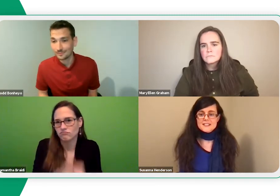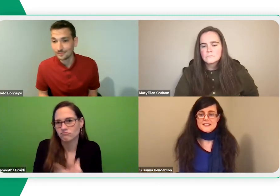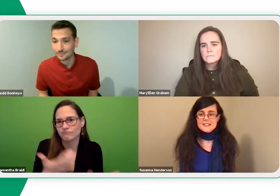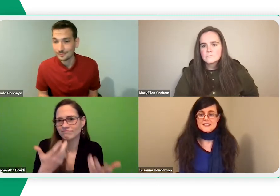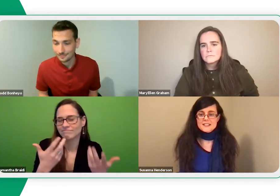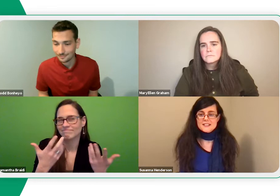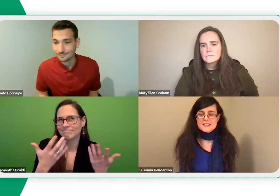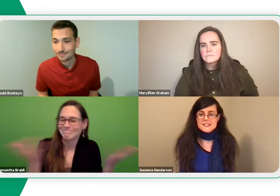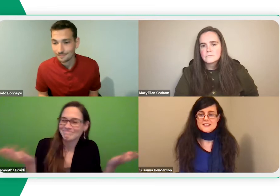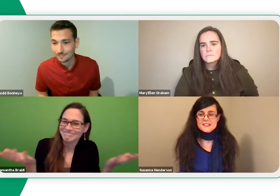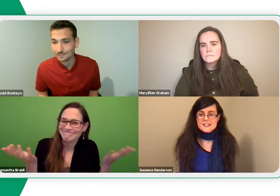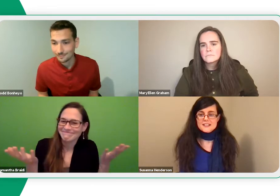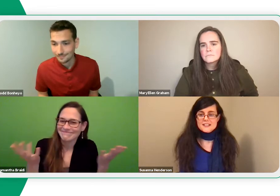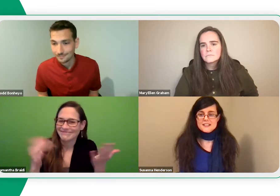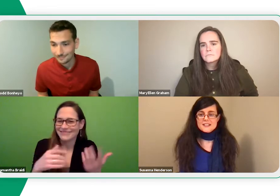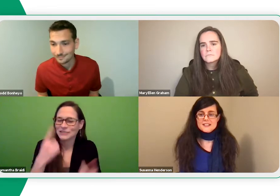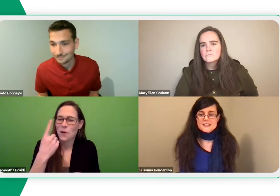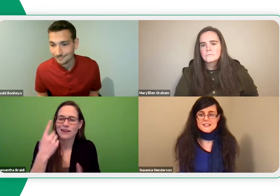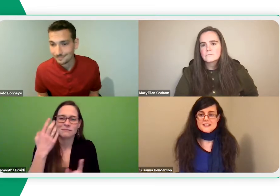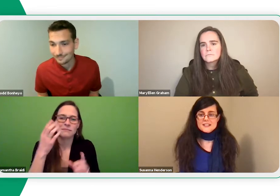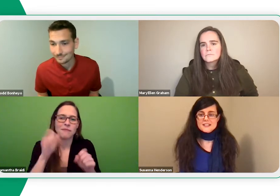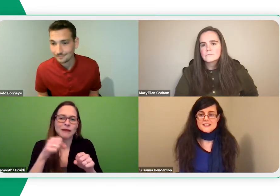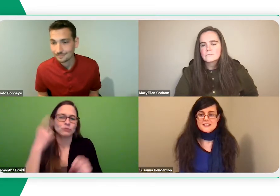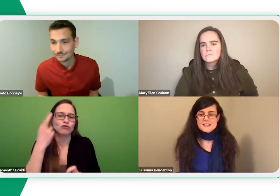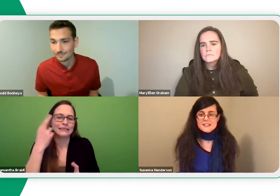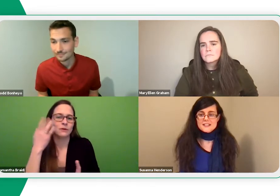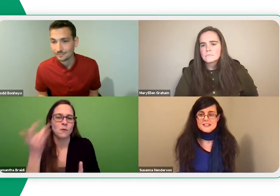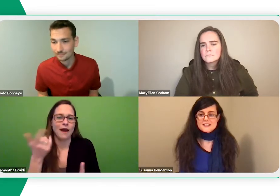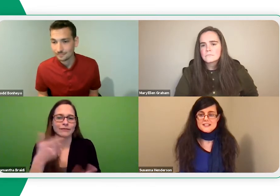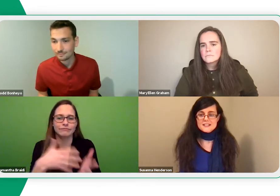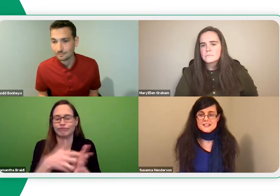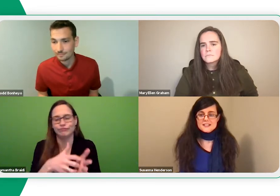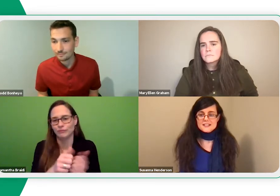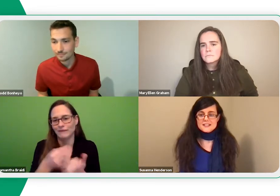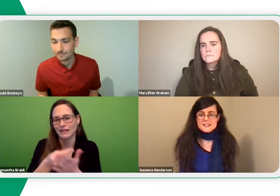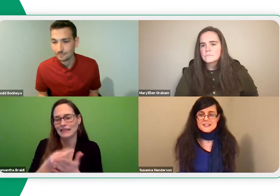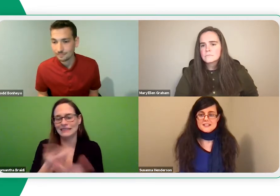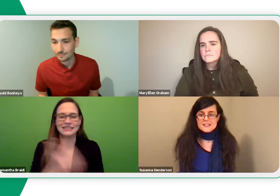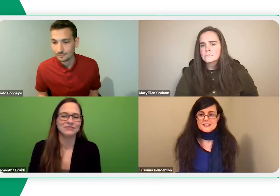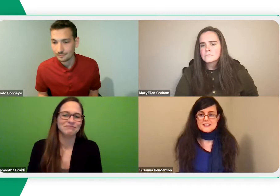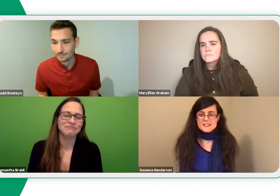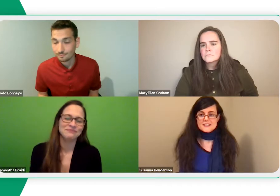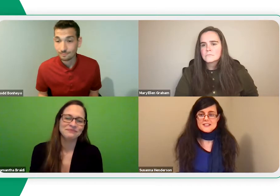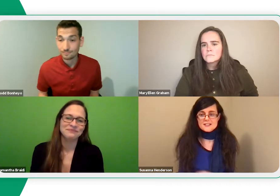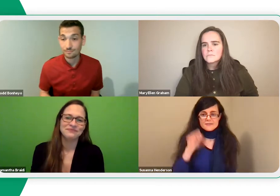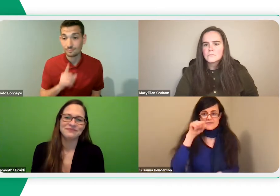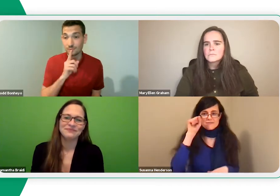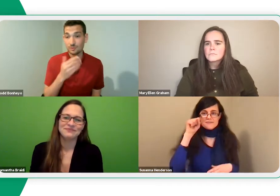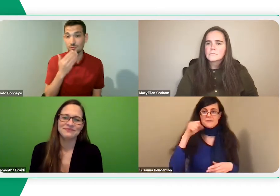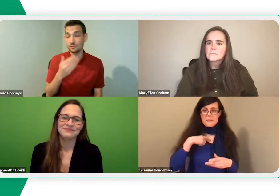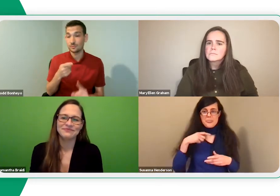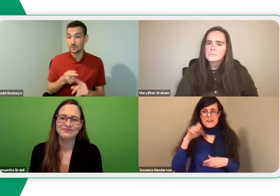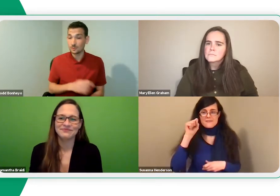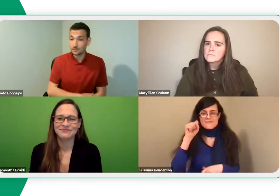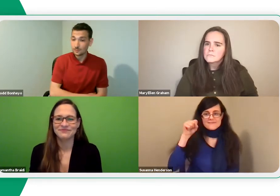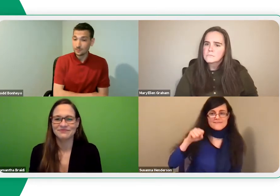tax forms, bank accounts. And so a lot of students aren't exposed to that. And perhaps that would be a reason why